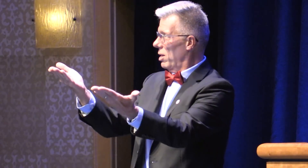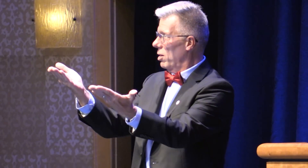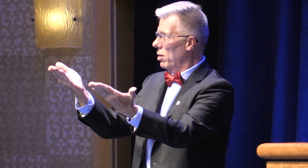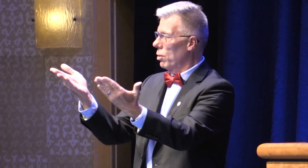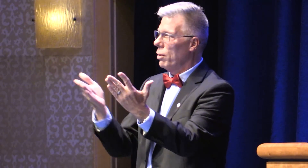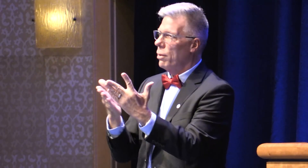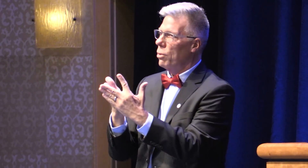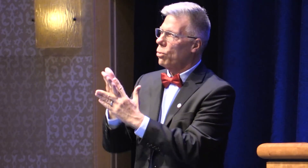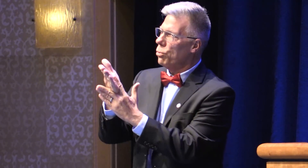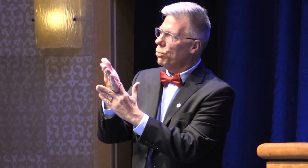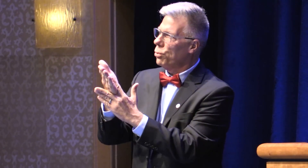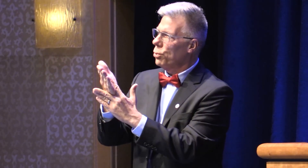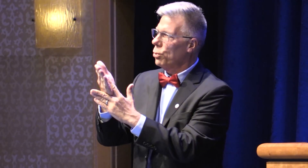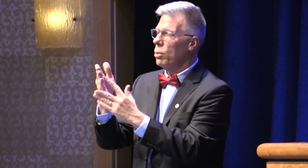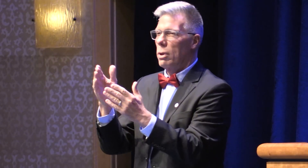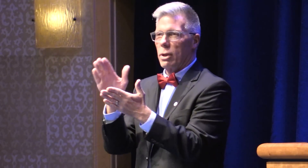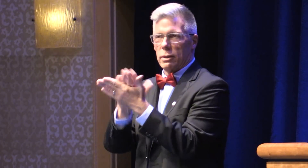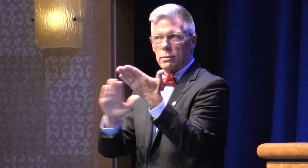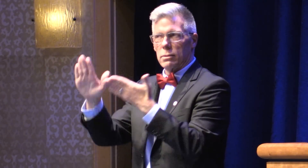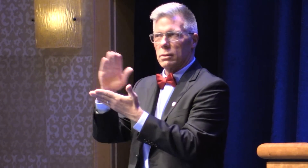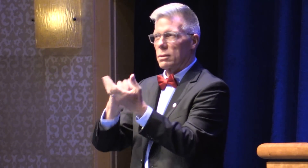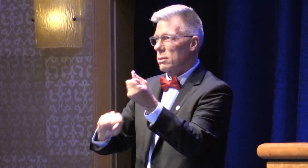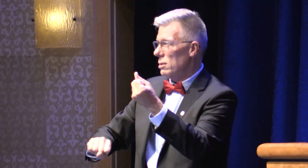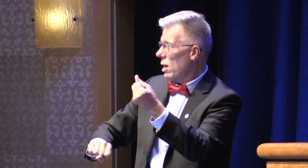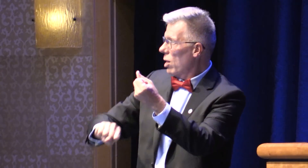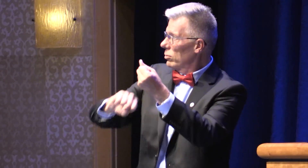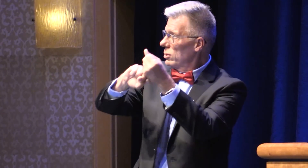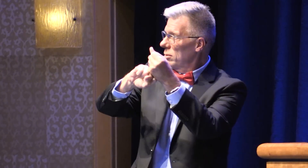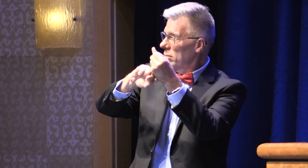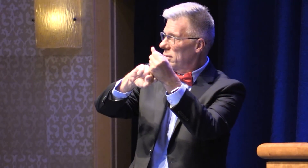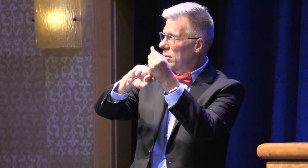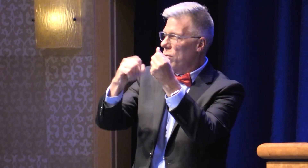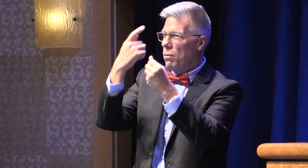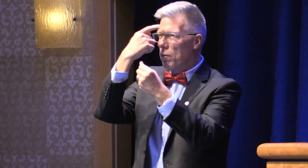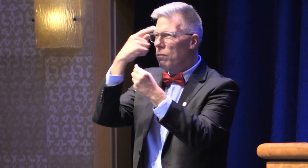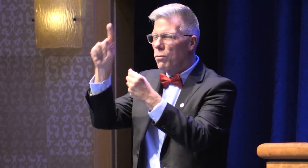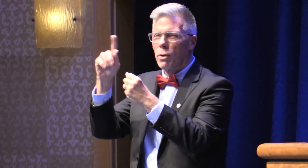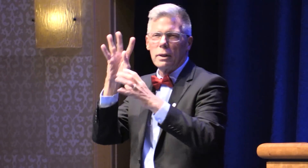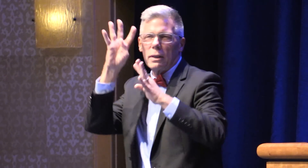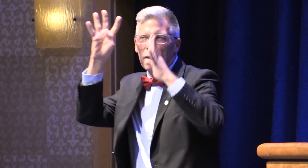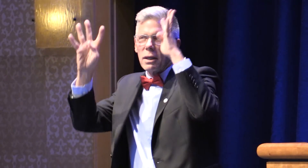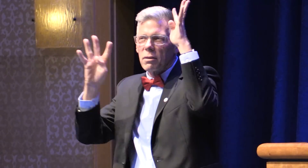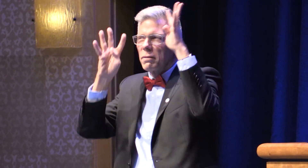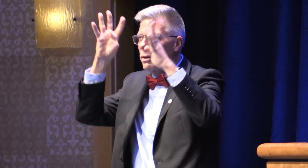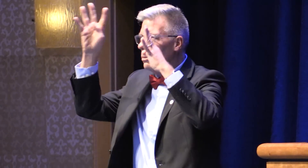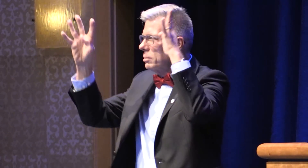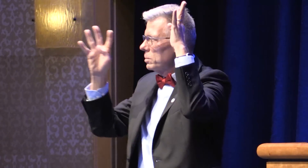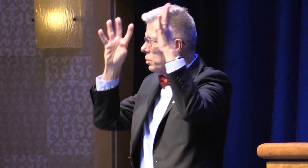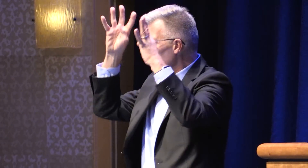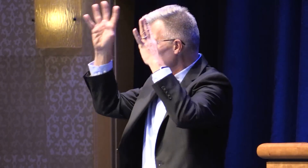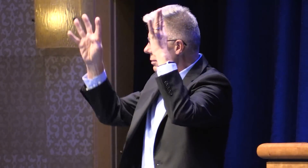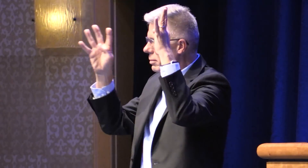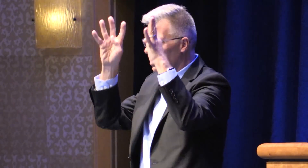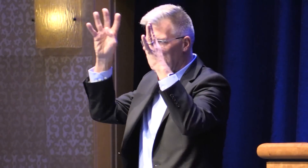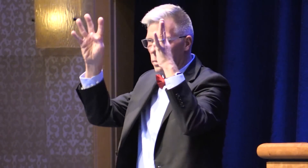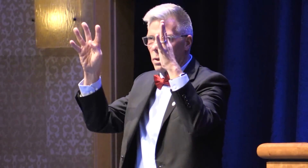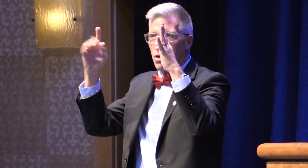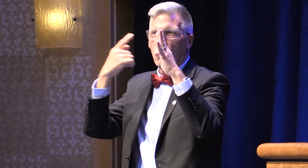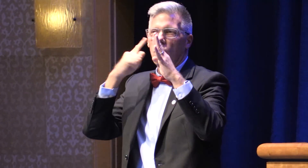But how do we get to that point? We're doing that with college scholarships given